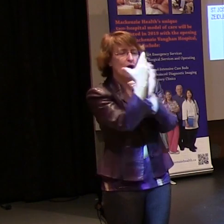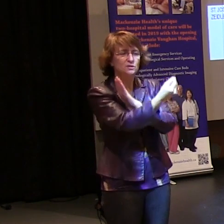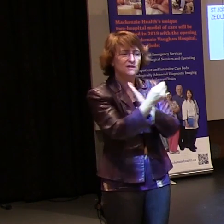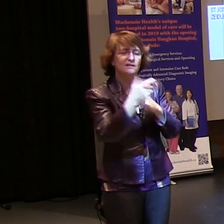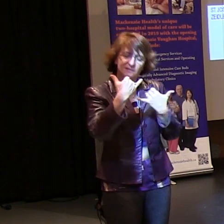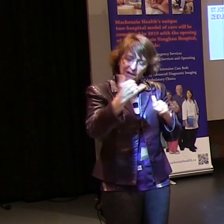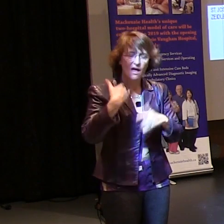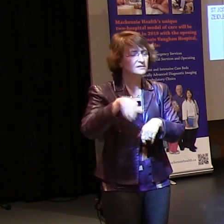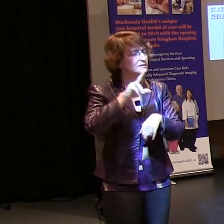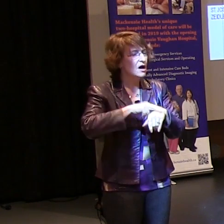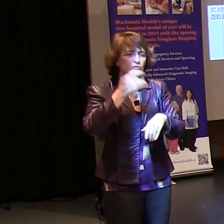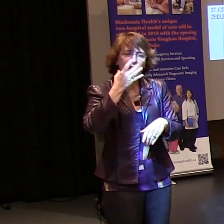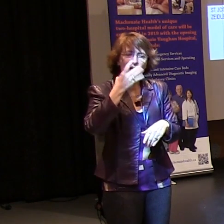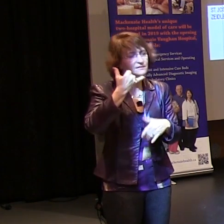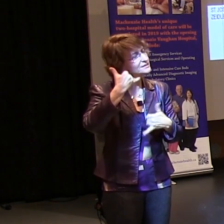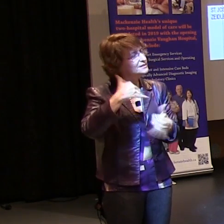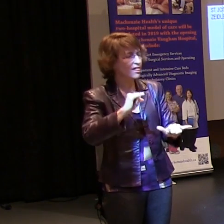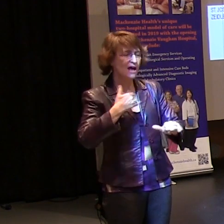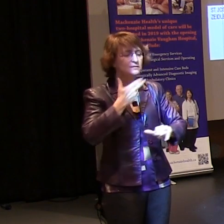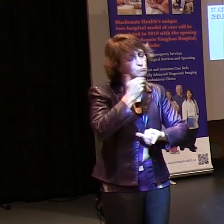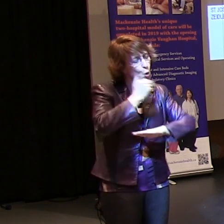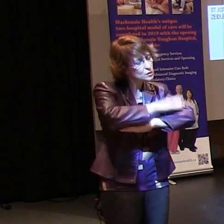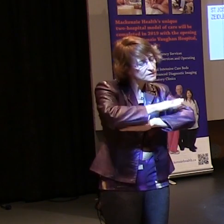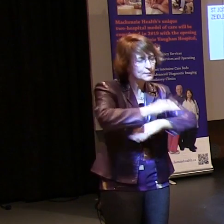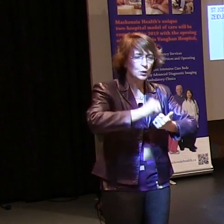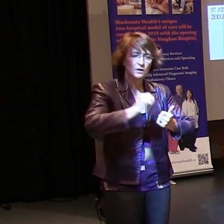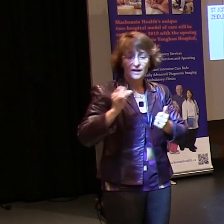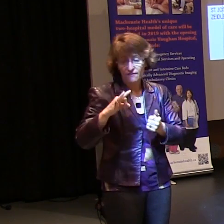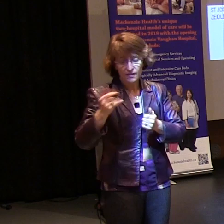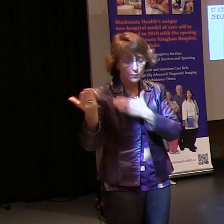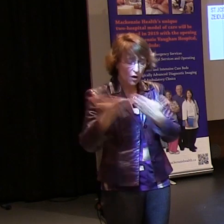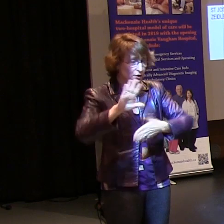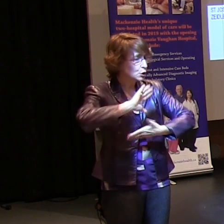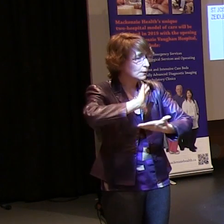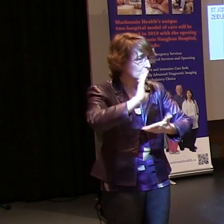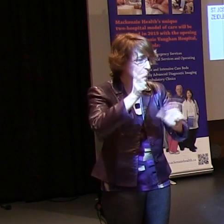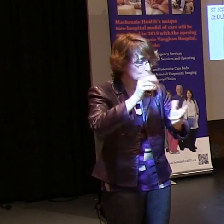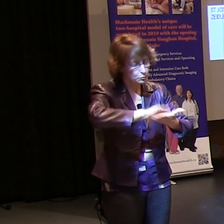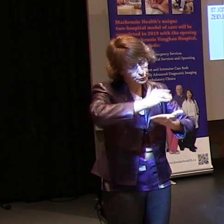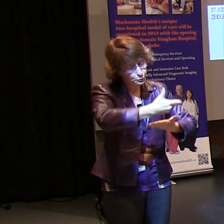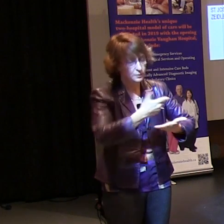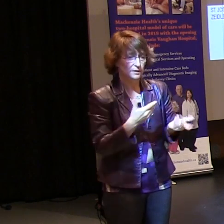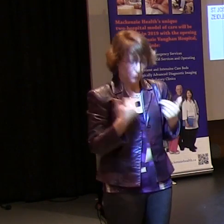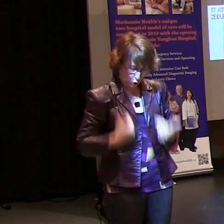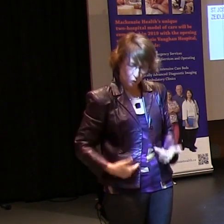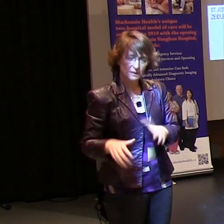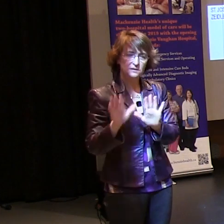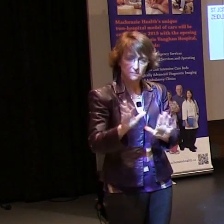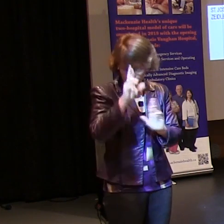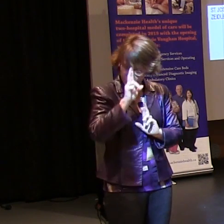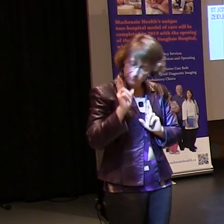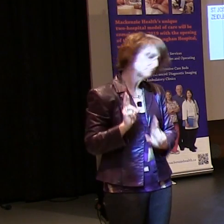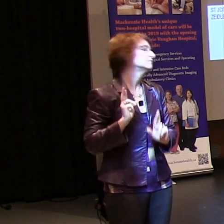light, doesn't need to have this small table with a computer if they're able to do that. Human being is there, and that's